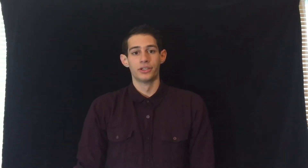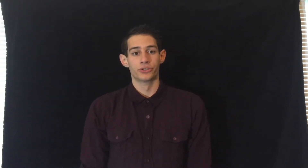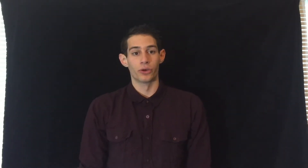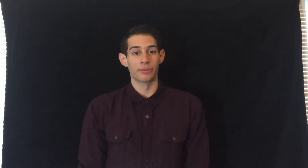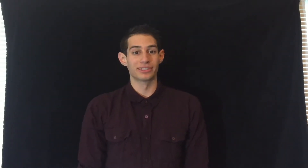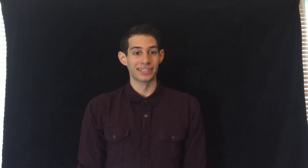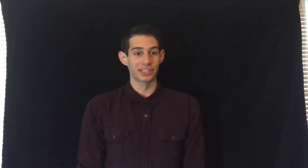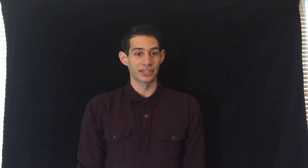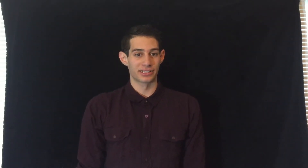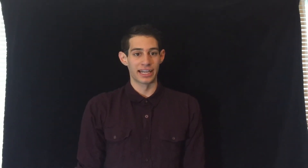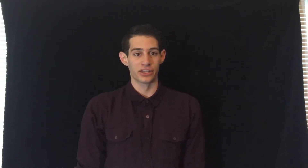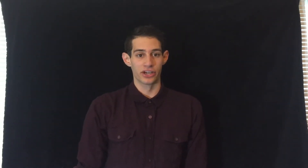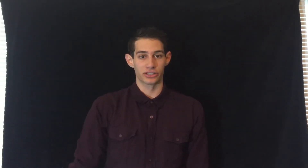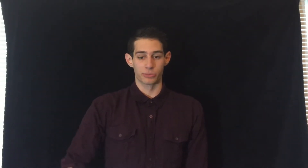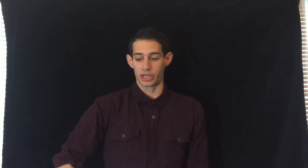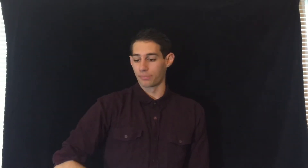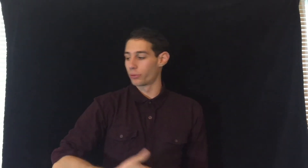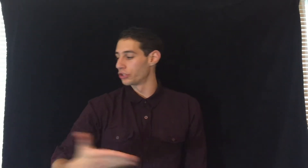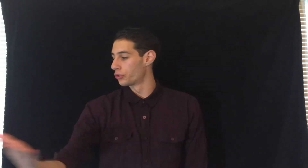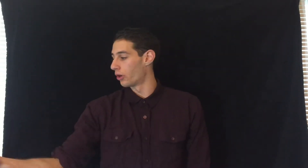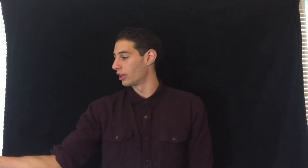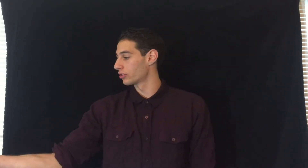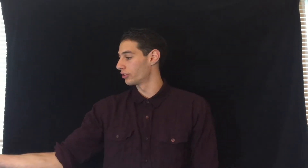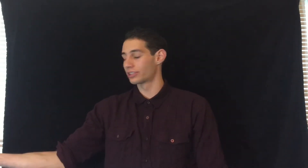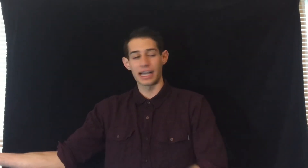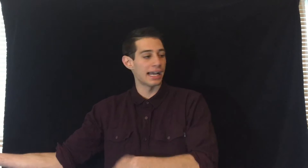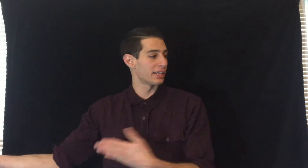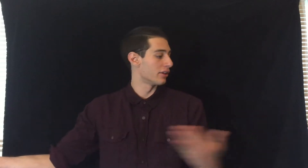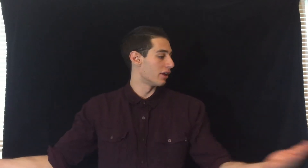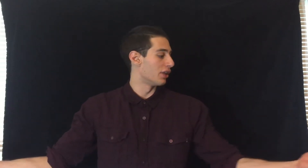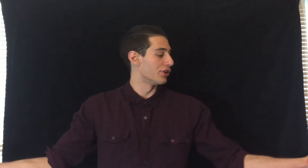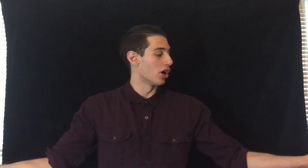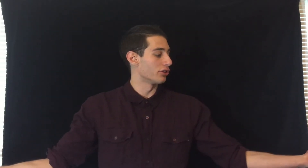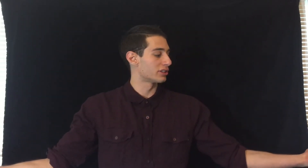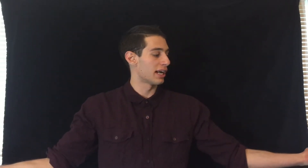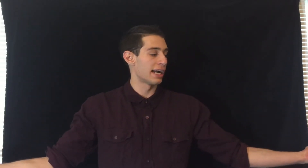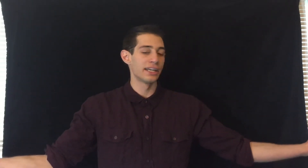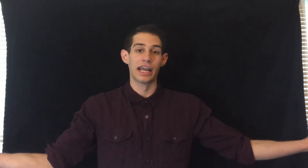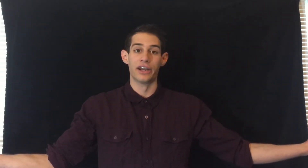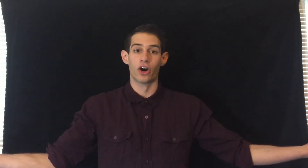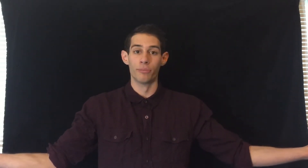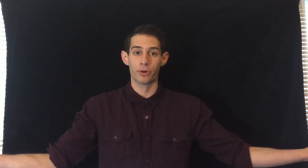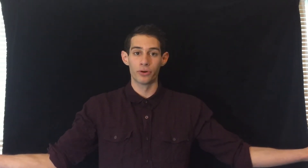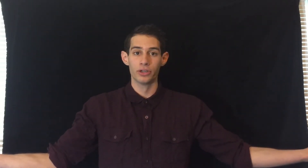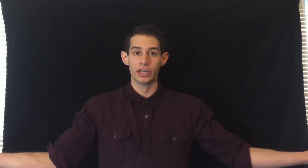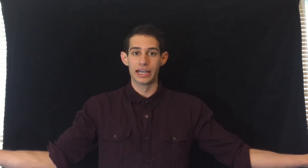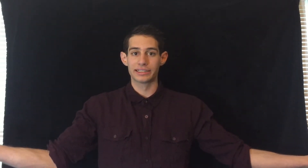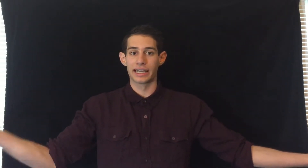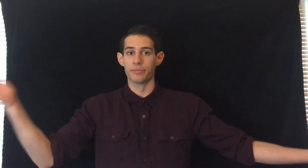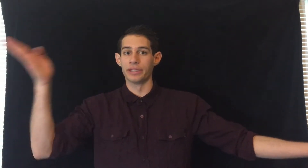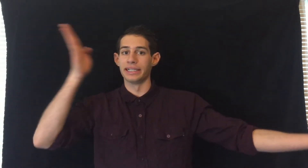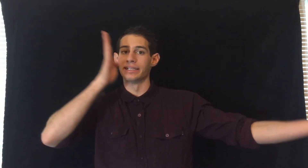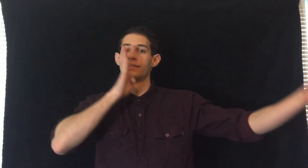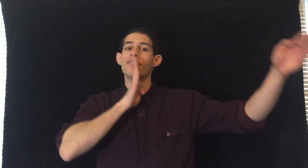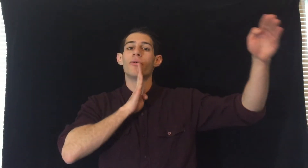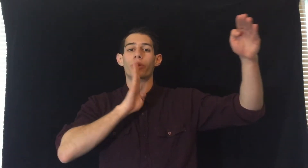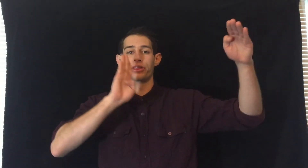So what I'm essentially saying there is I'm going to point to us on the side and the other side, and humble is going to be with